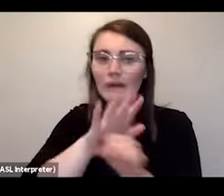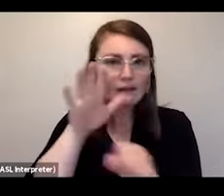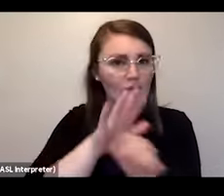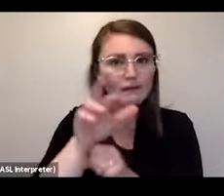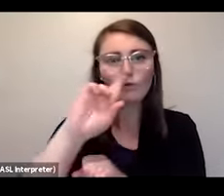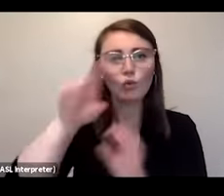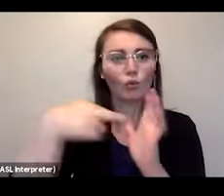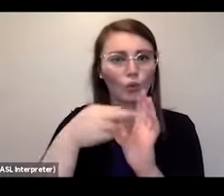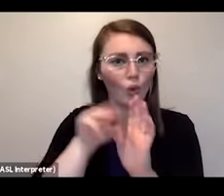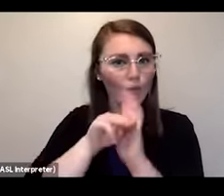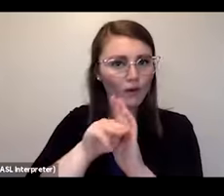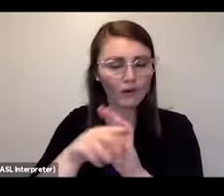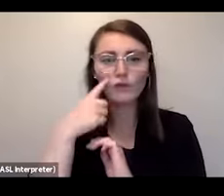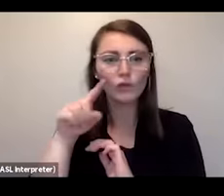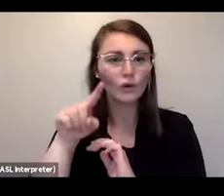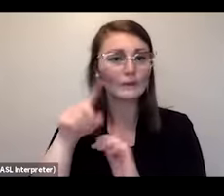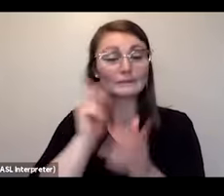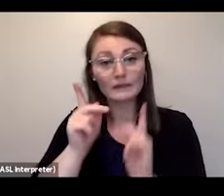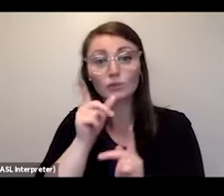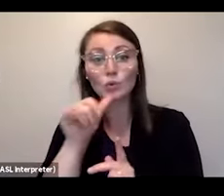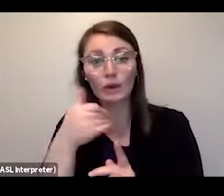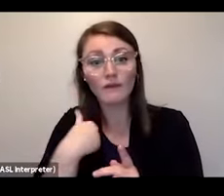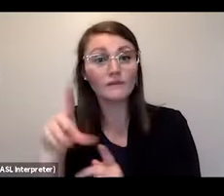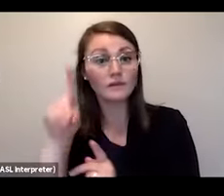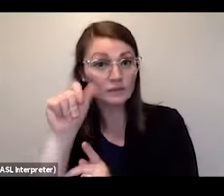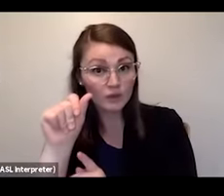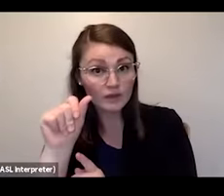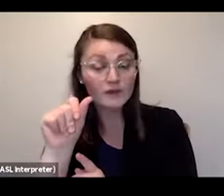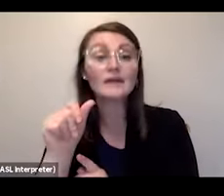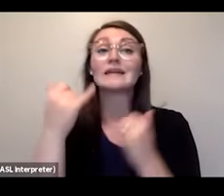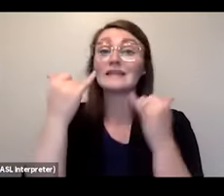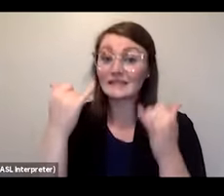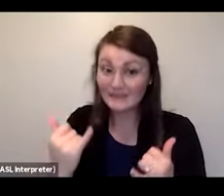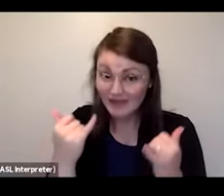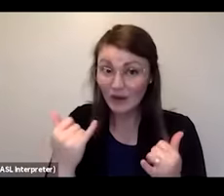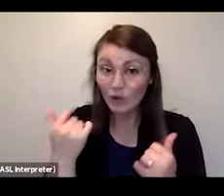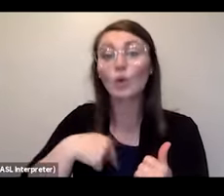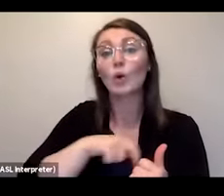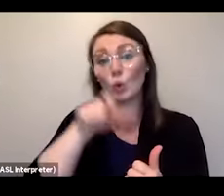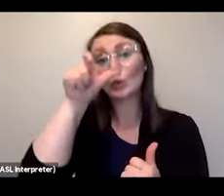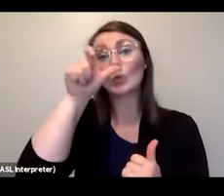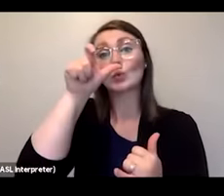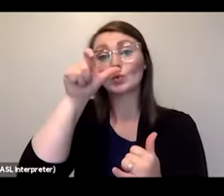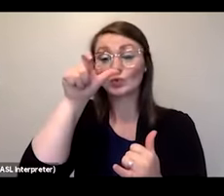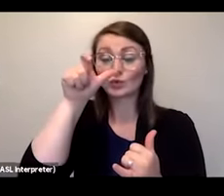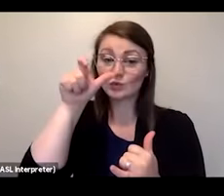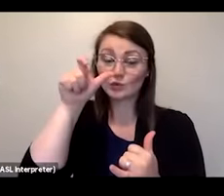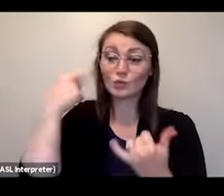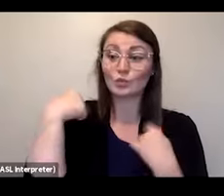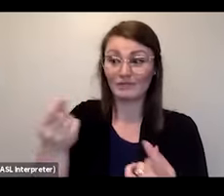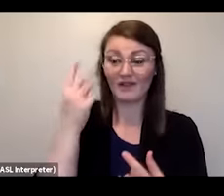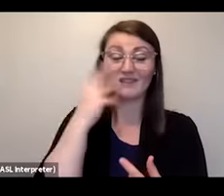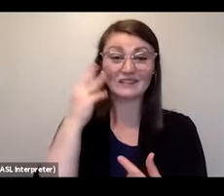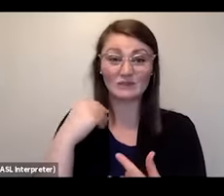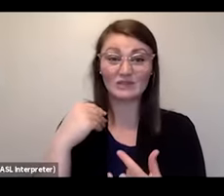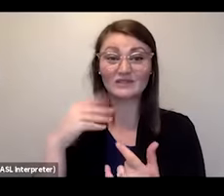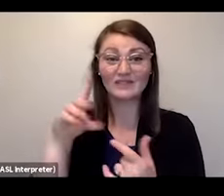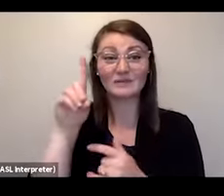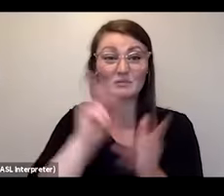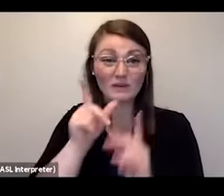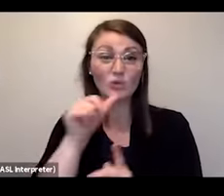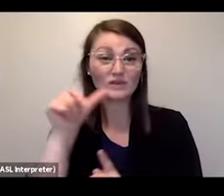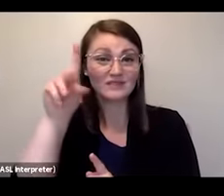educational science resources, countless students with disabilities have been needlessly denied opportunities within STEM.